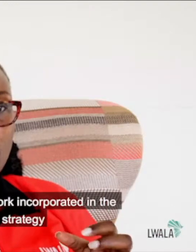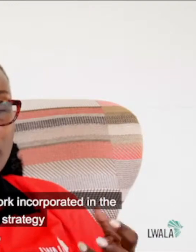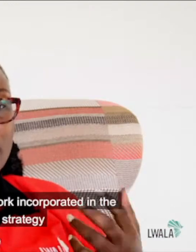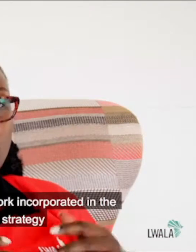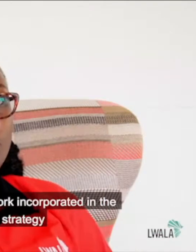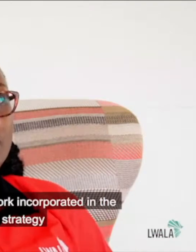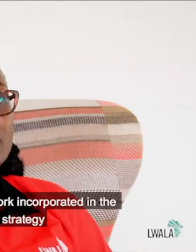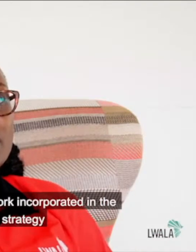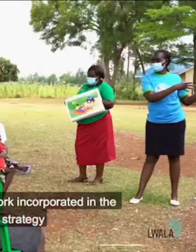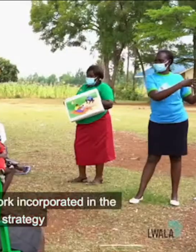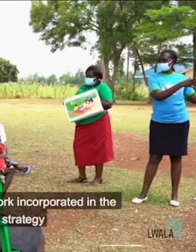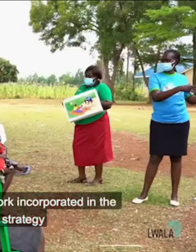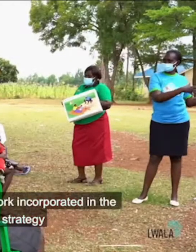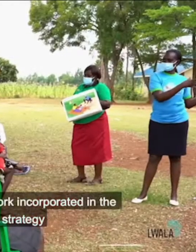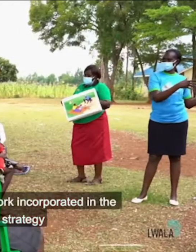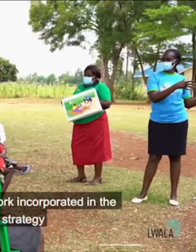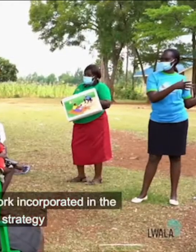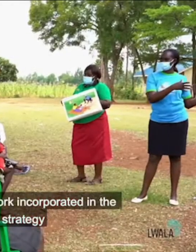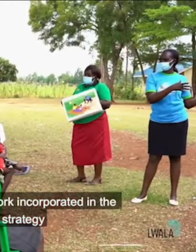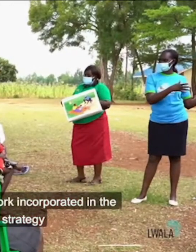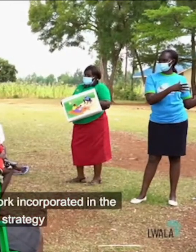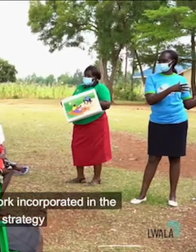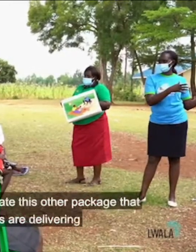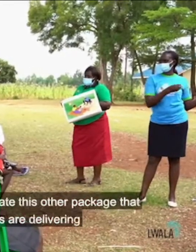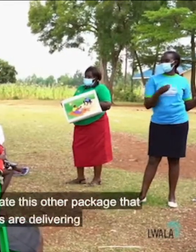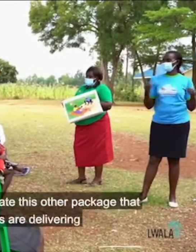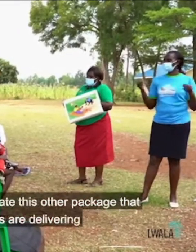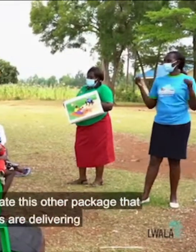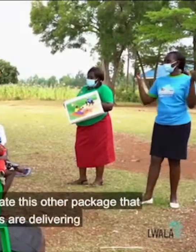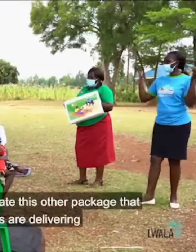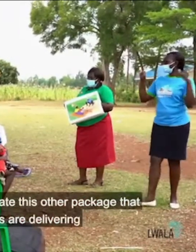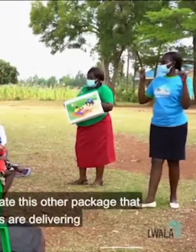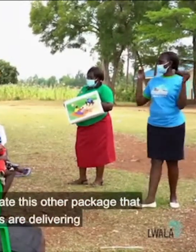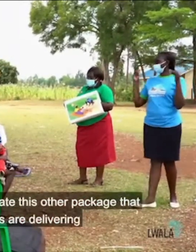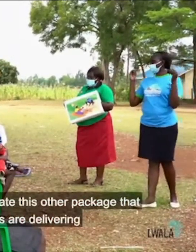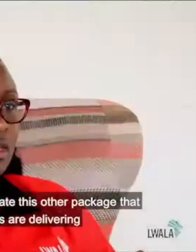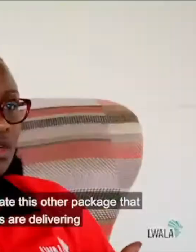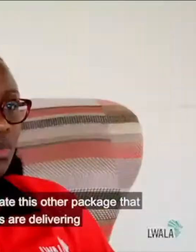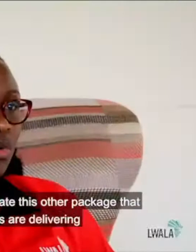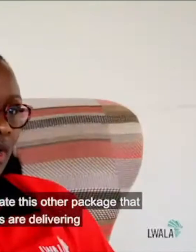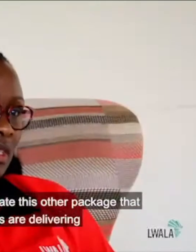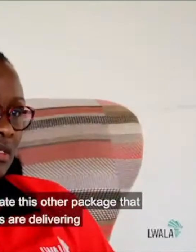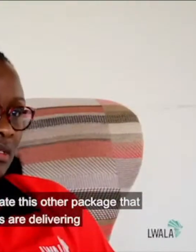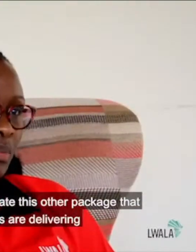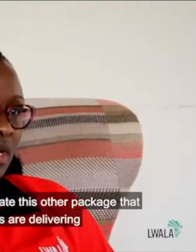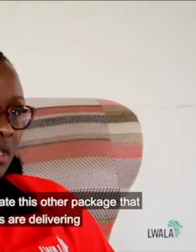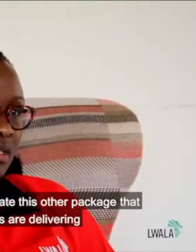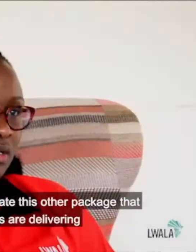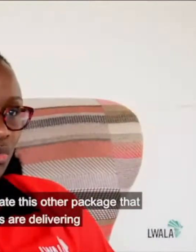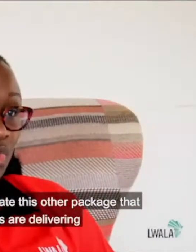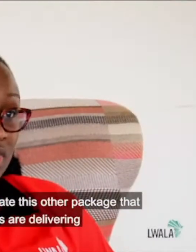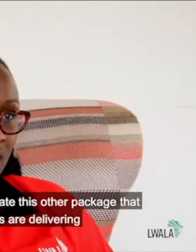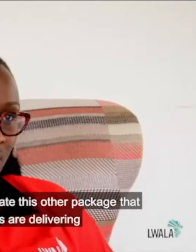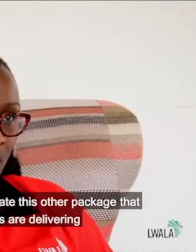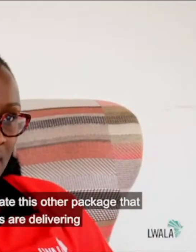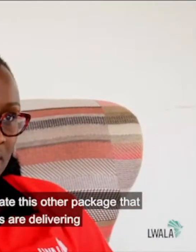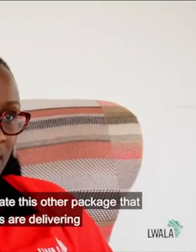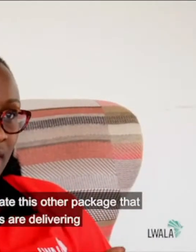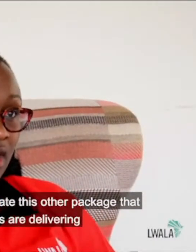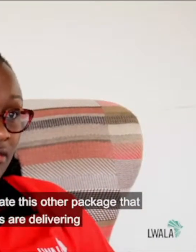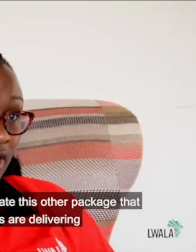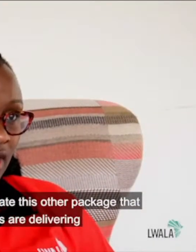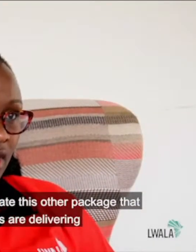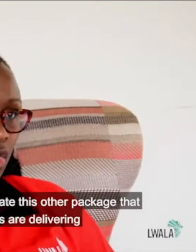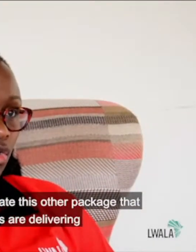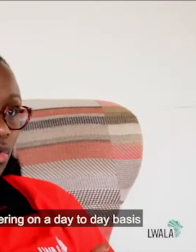care framework incorporated in the community health strategy, so it becomes easy to then incorporate this as a package that community health workers